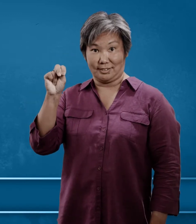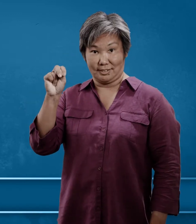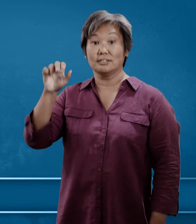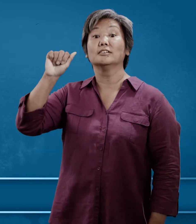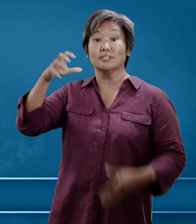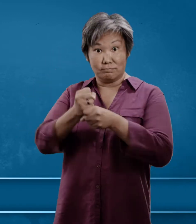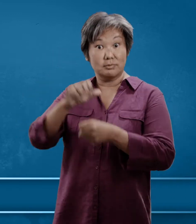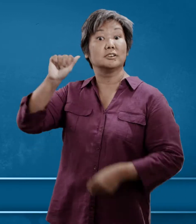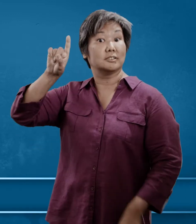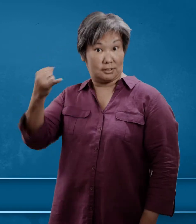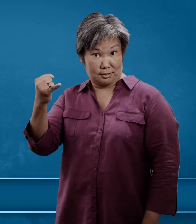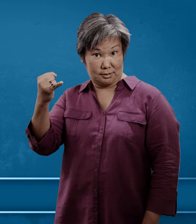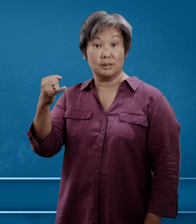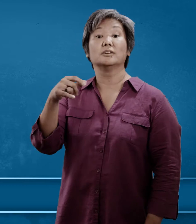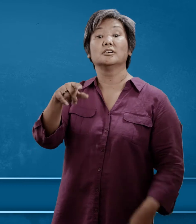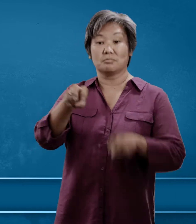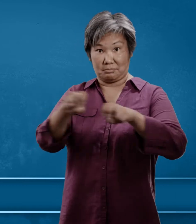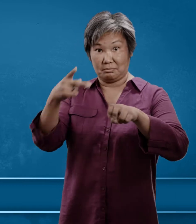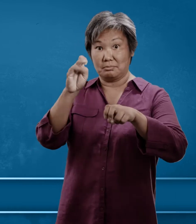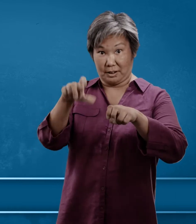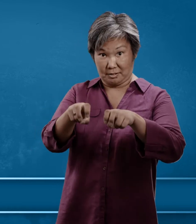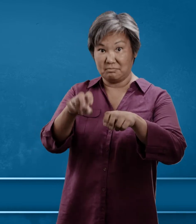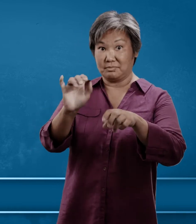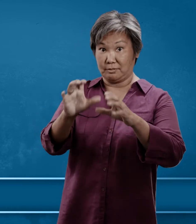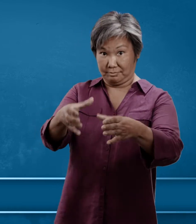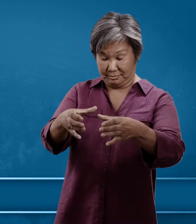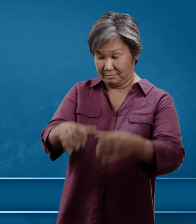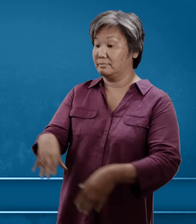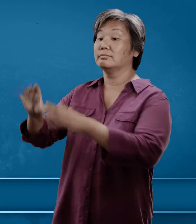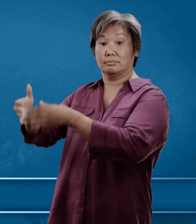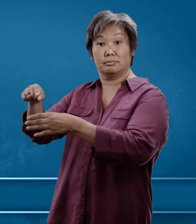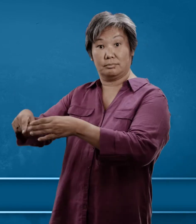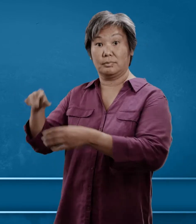An adjudication panel, and claims specialists.